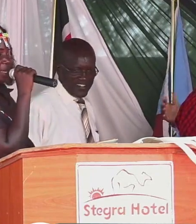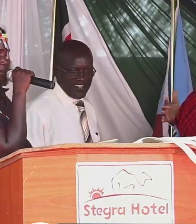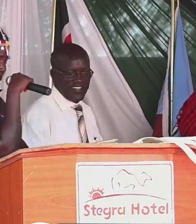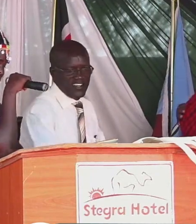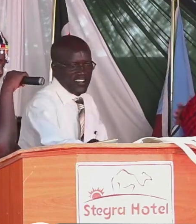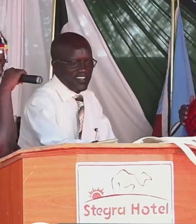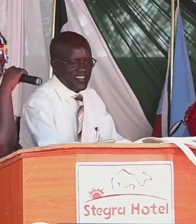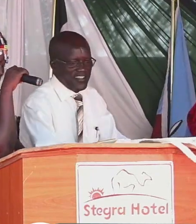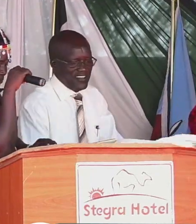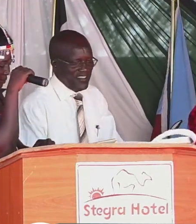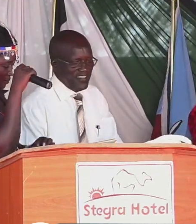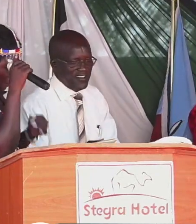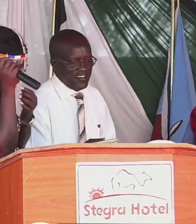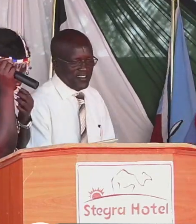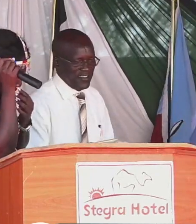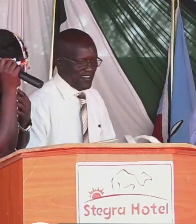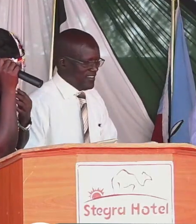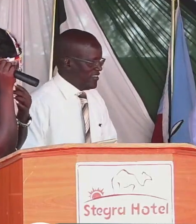Makofi kwake.